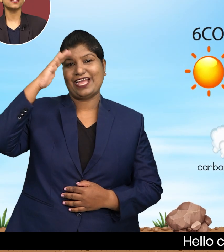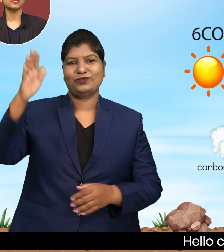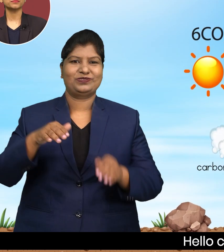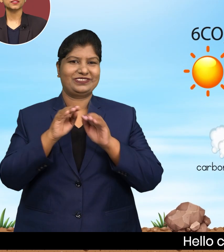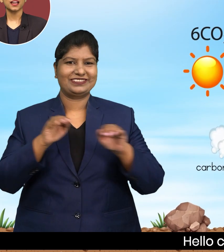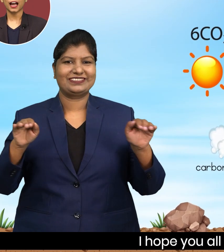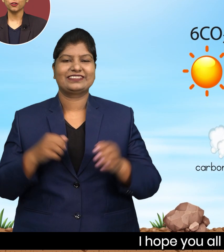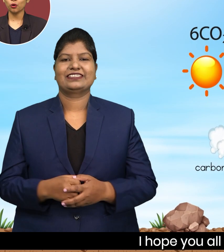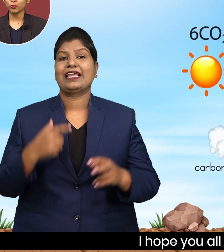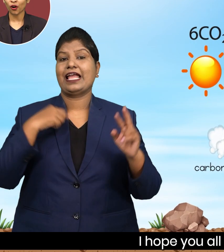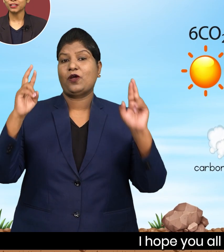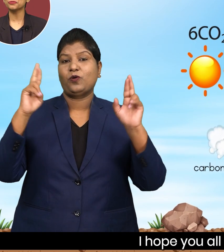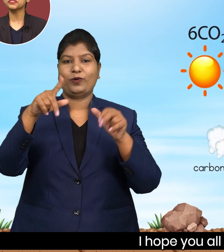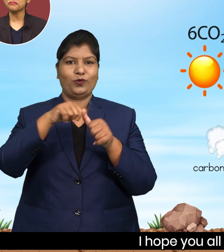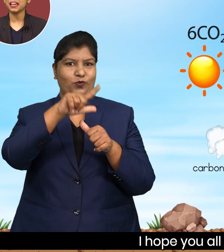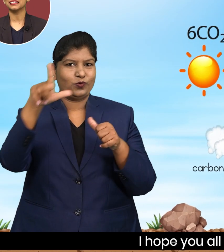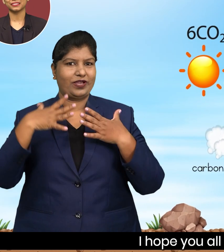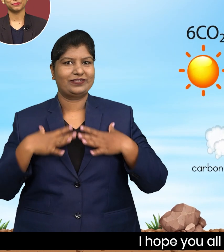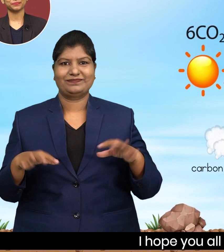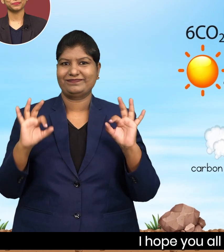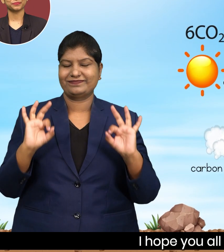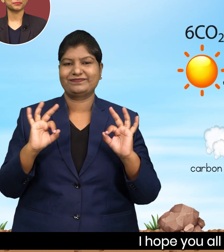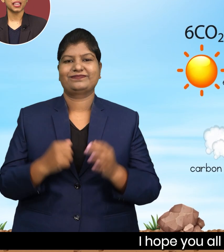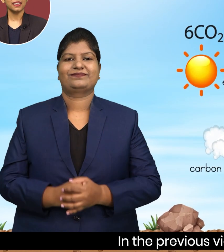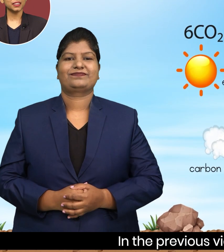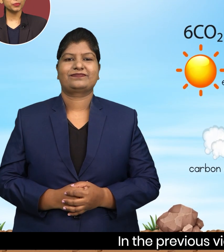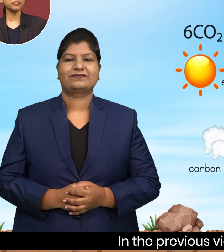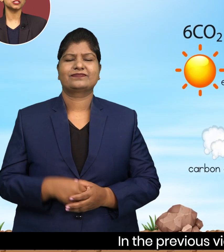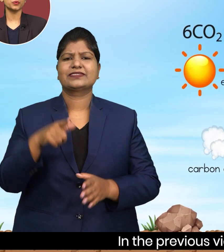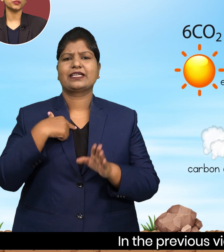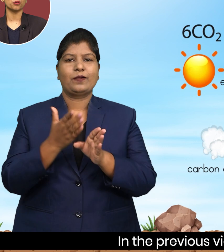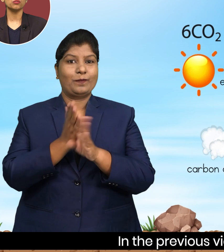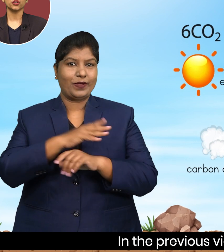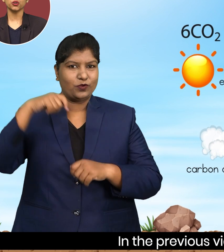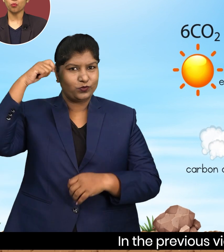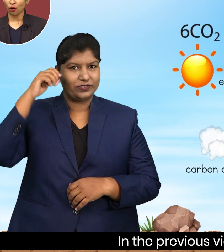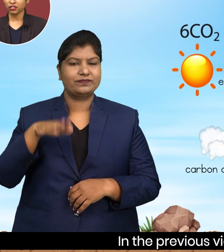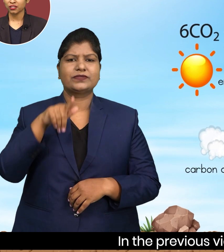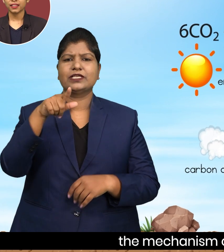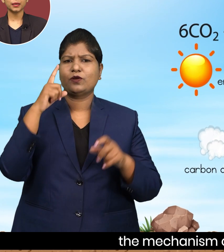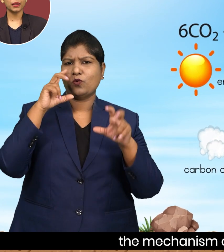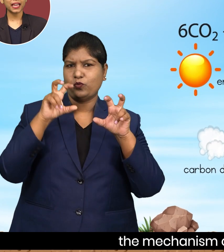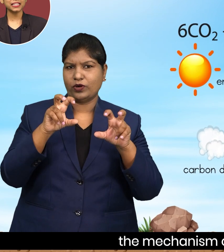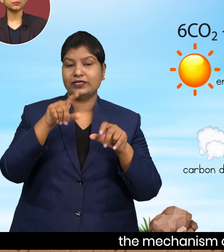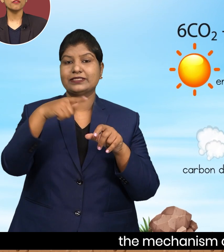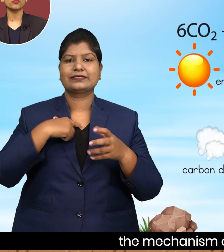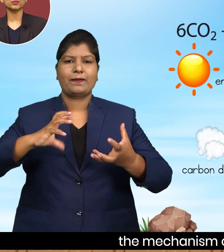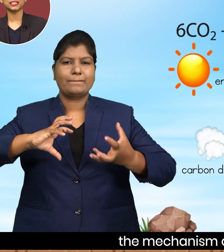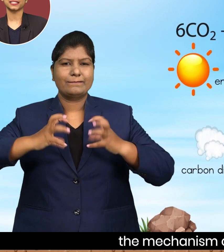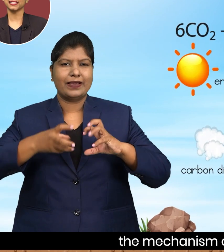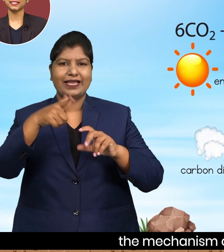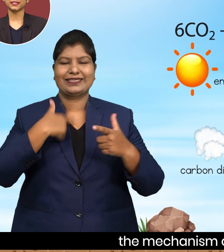Hello children, I hope you all are doing well. In the previous video, you watched the mechanism